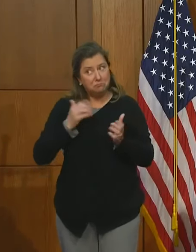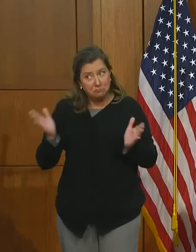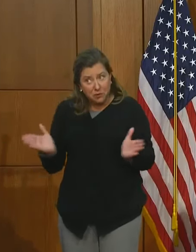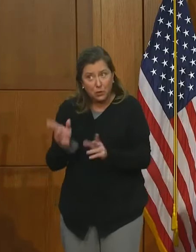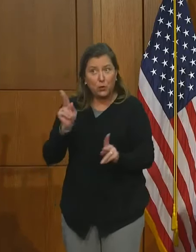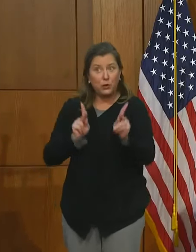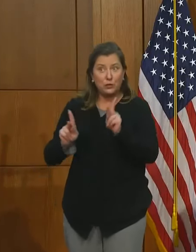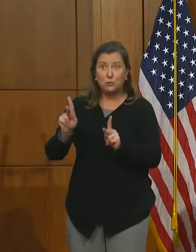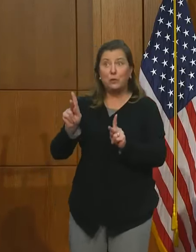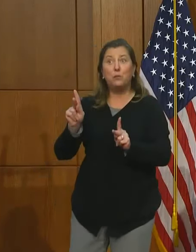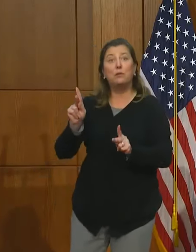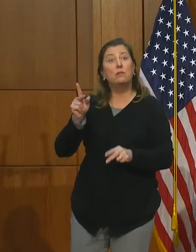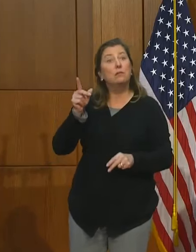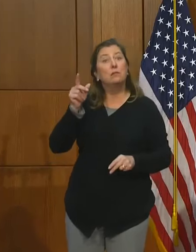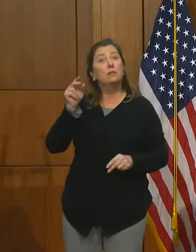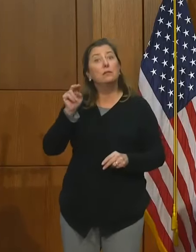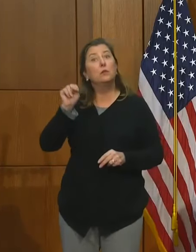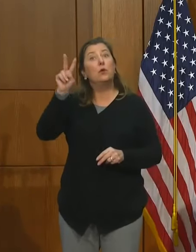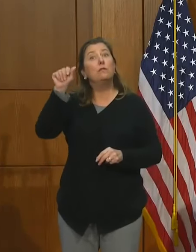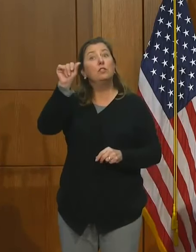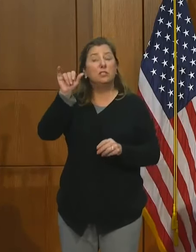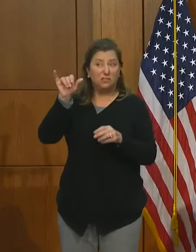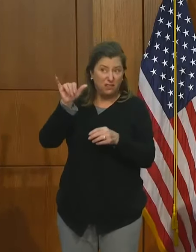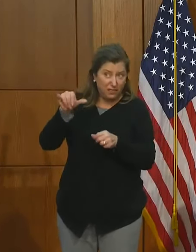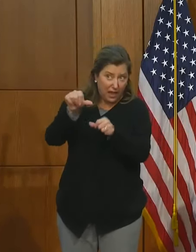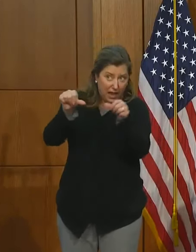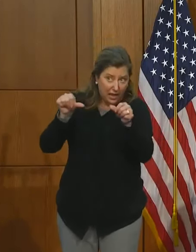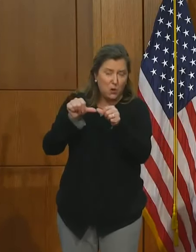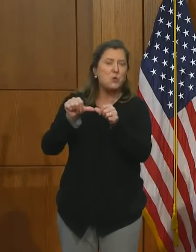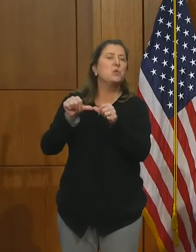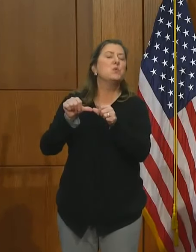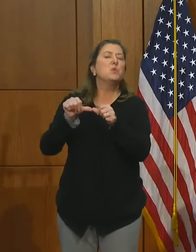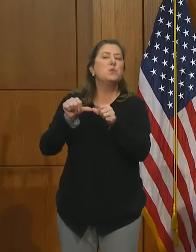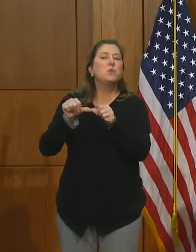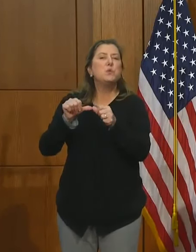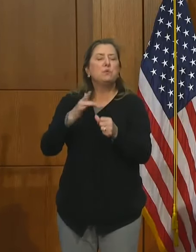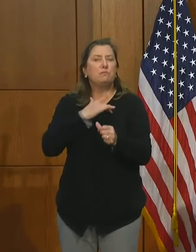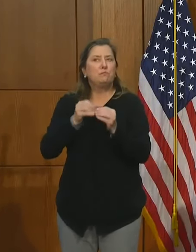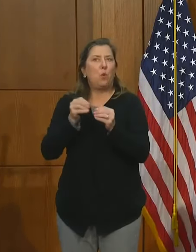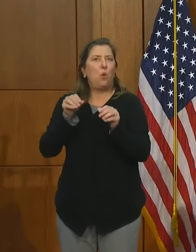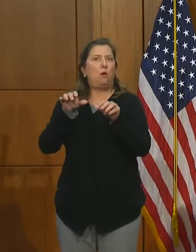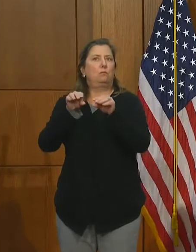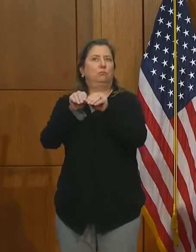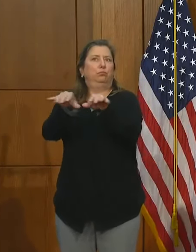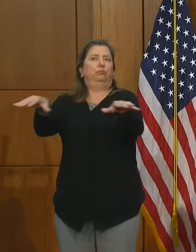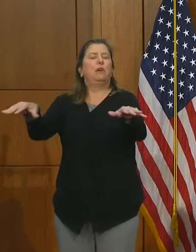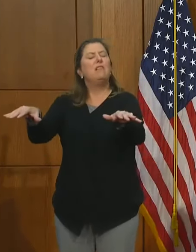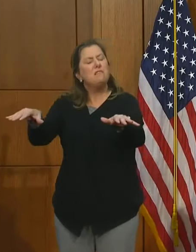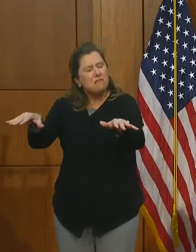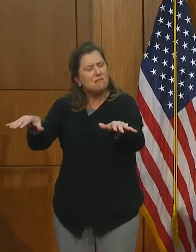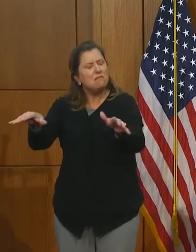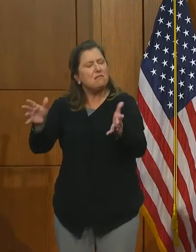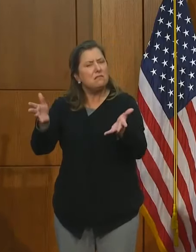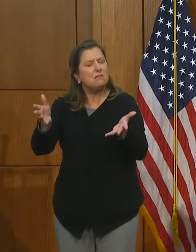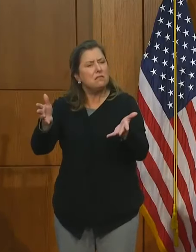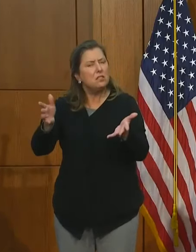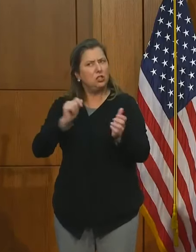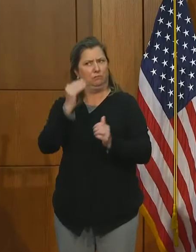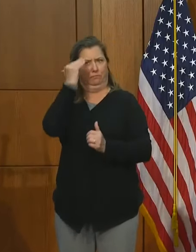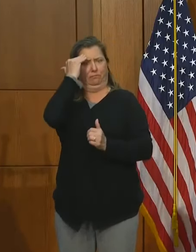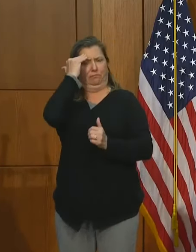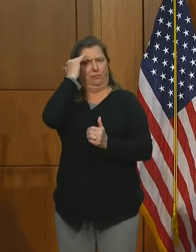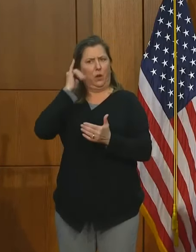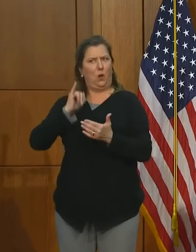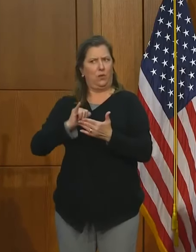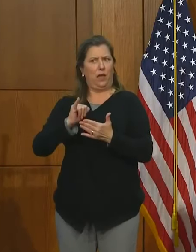encourage individuals if they are in areas where there's a higher prevalence to really be cognizant